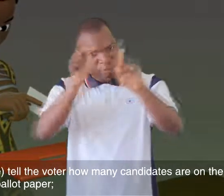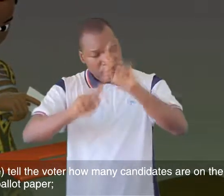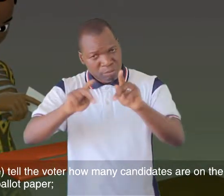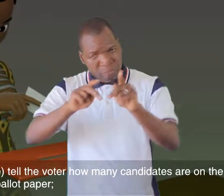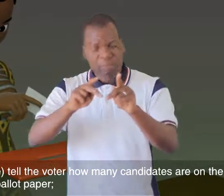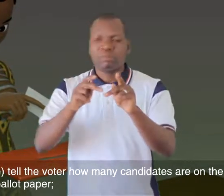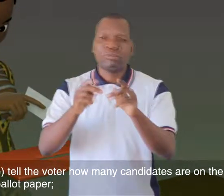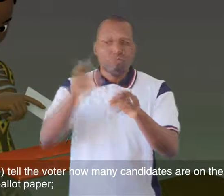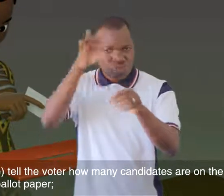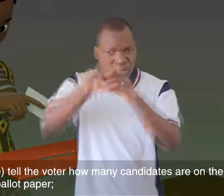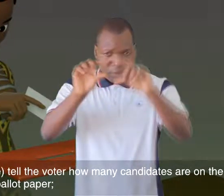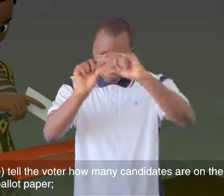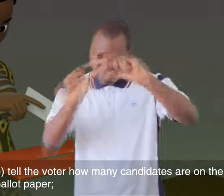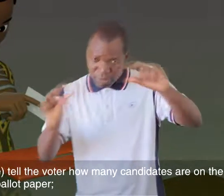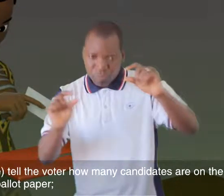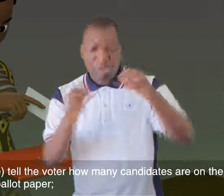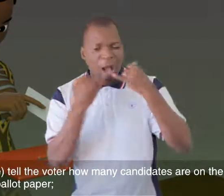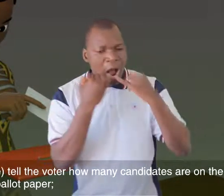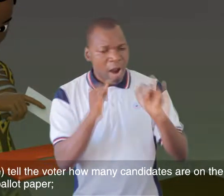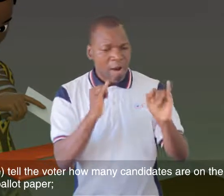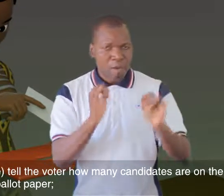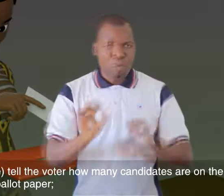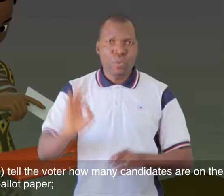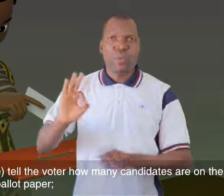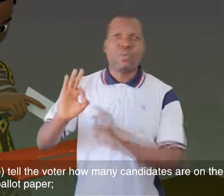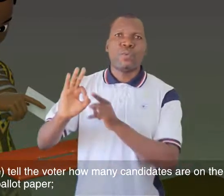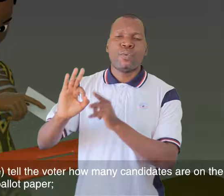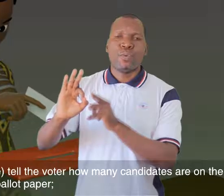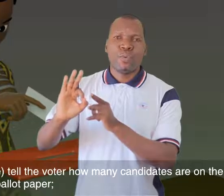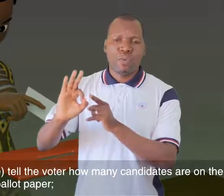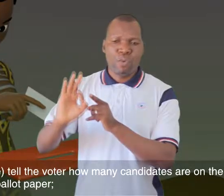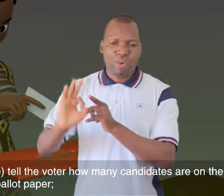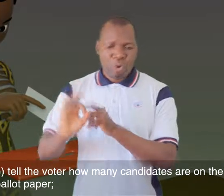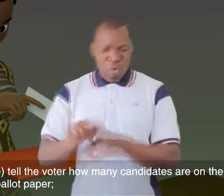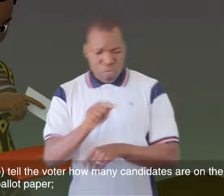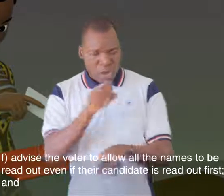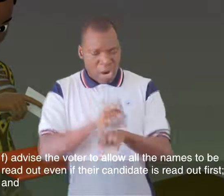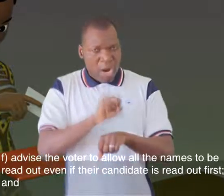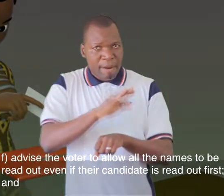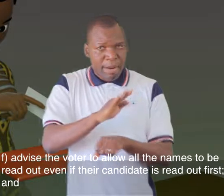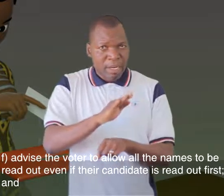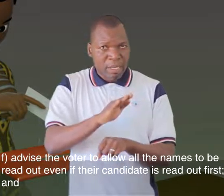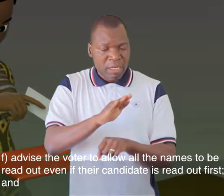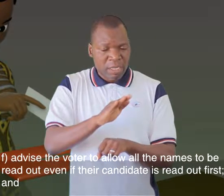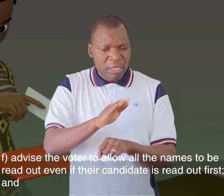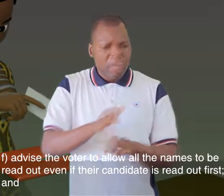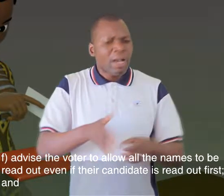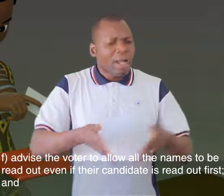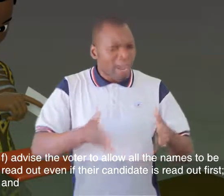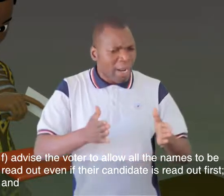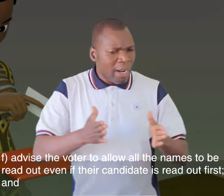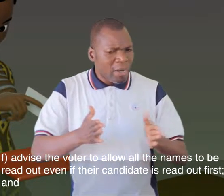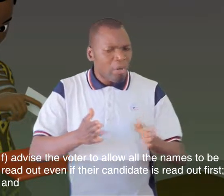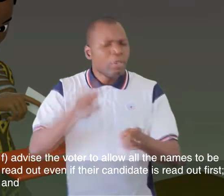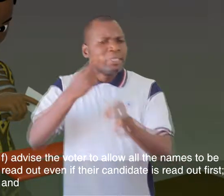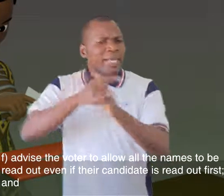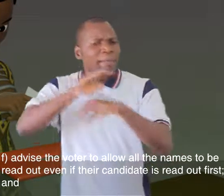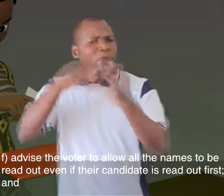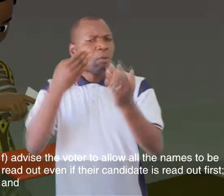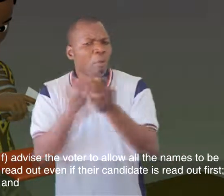E. Tell the voter how many candidates are on the ballot paper. F. Advise the voter to